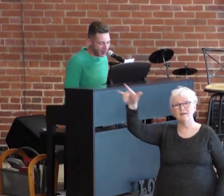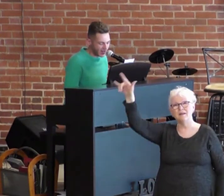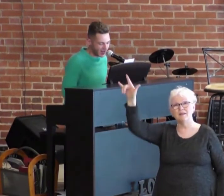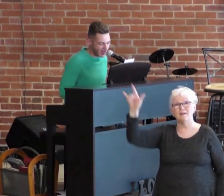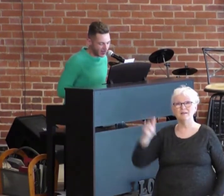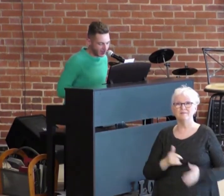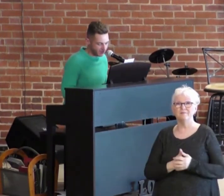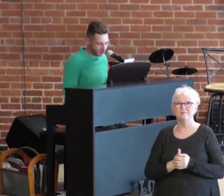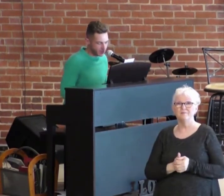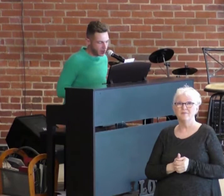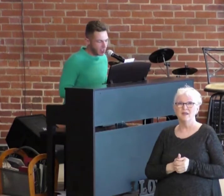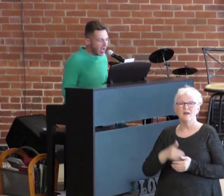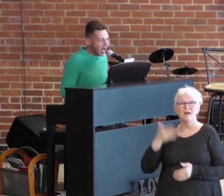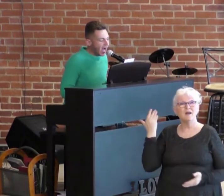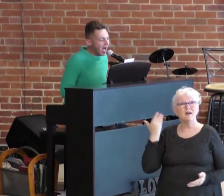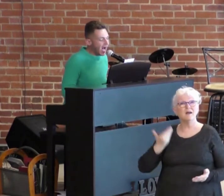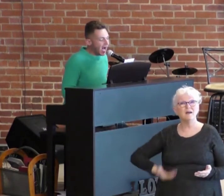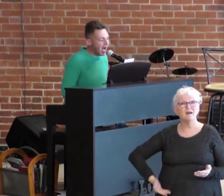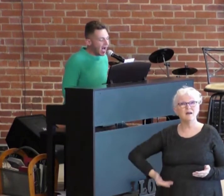away.